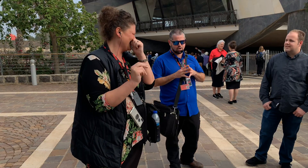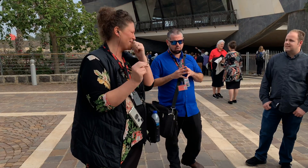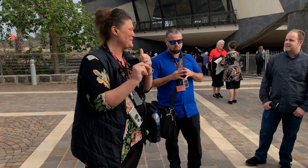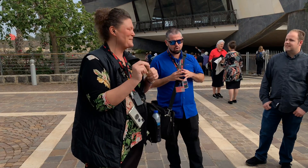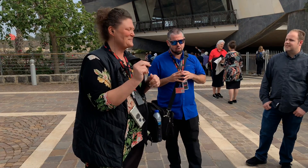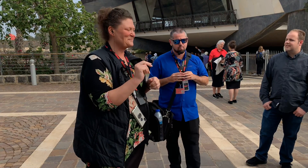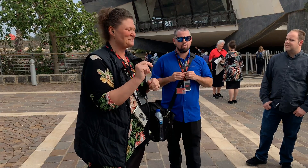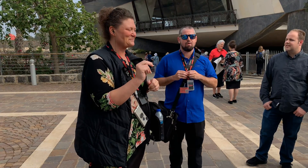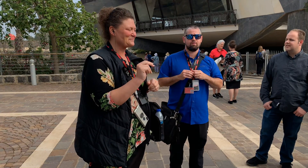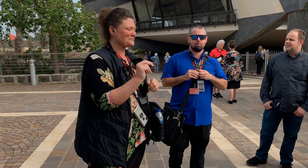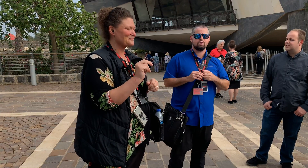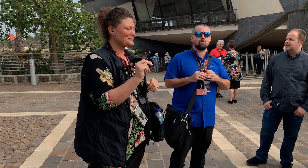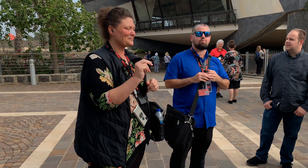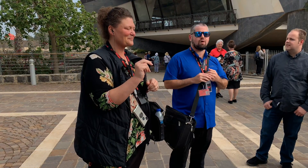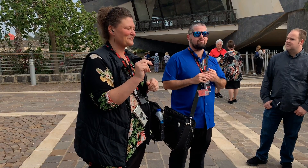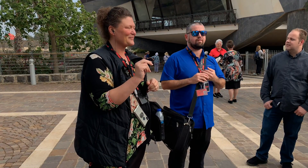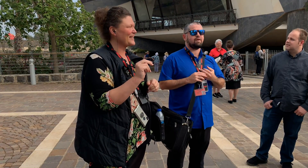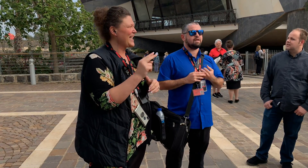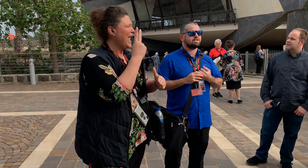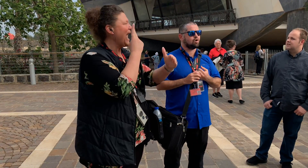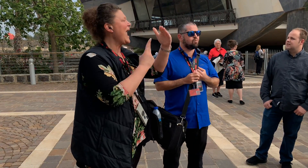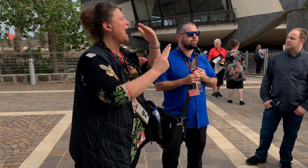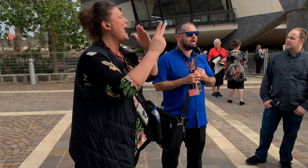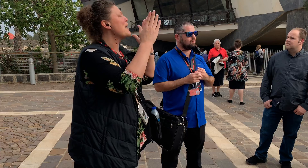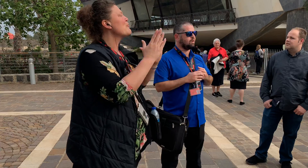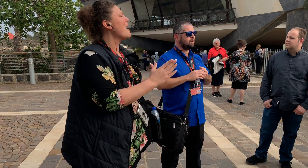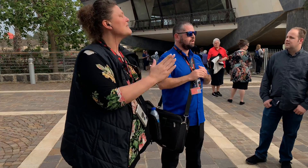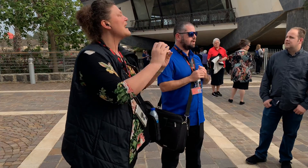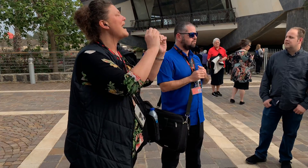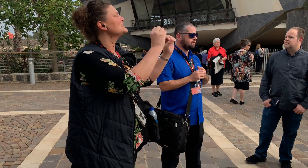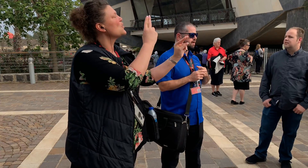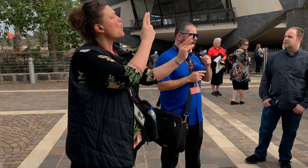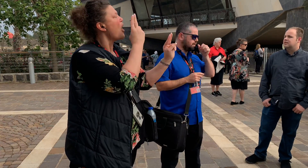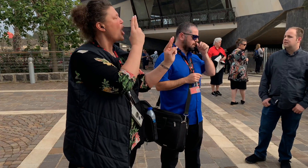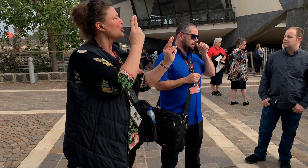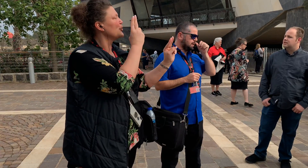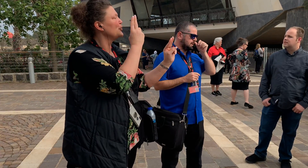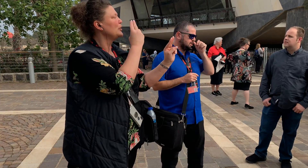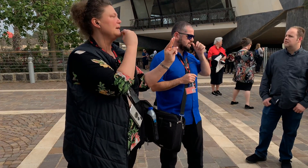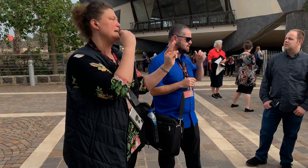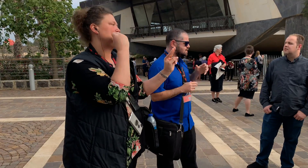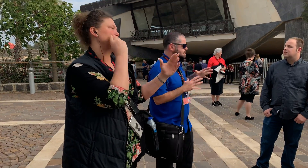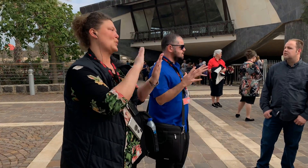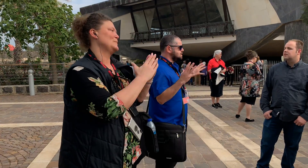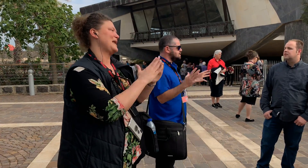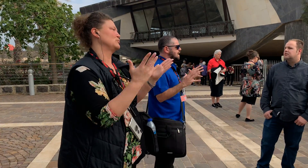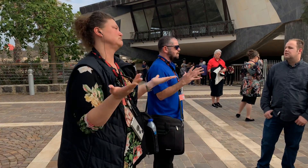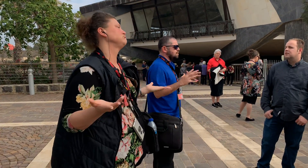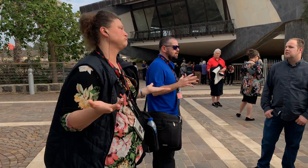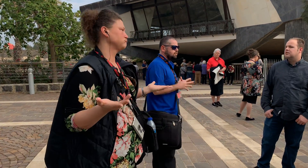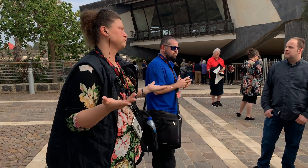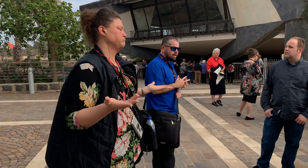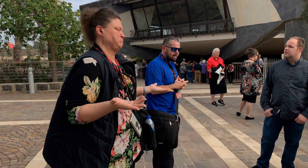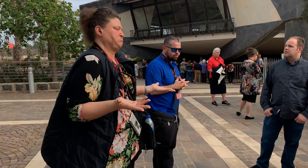there is no prophet in his hometown. Every time that Jesus said to